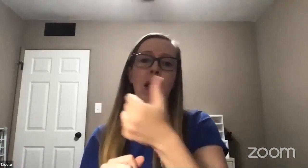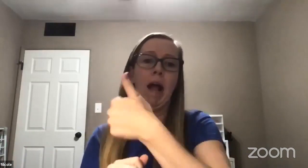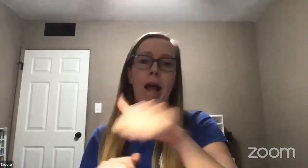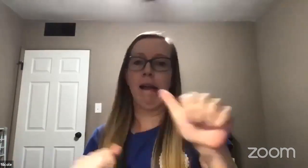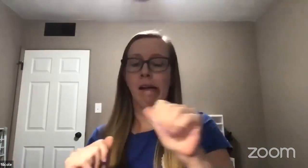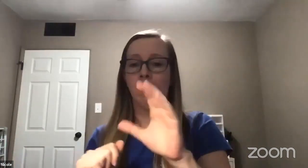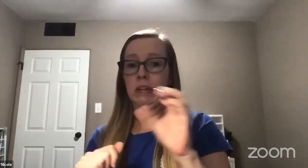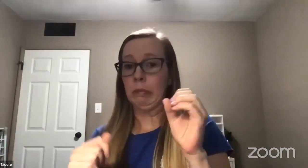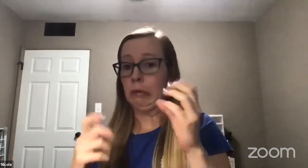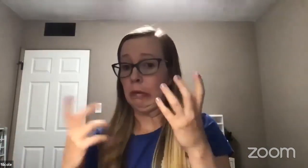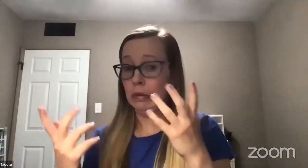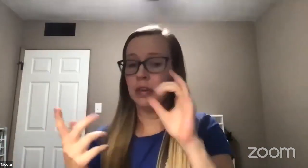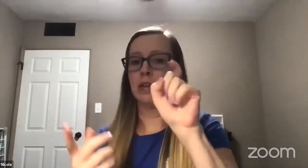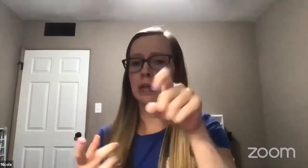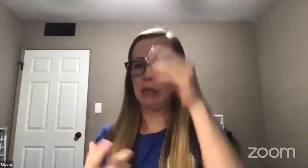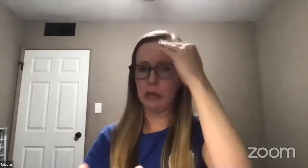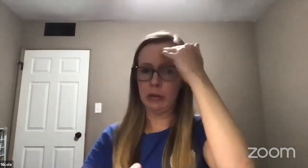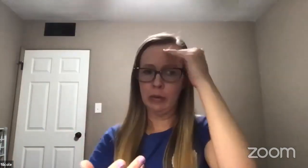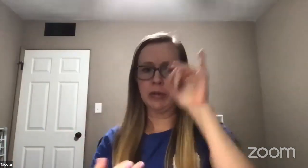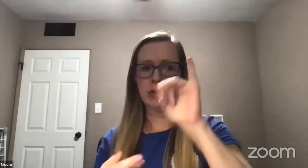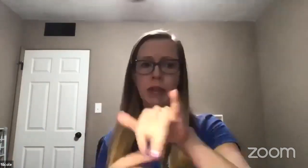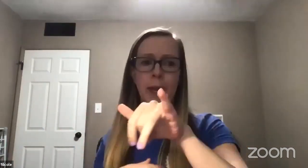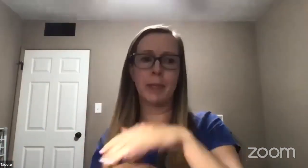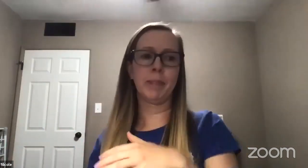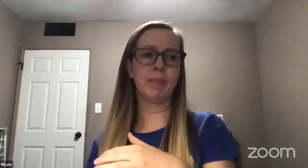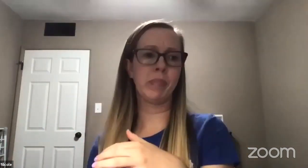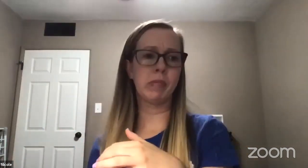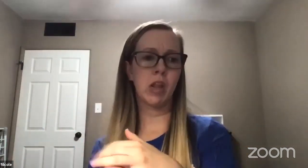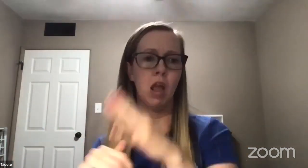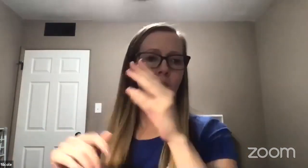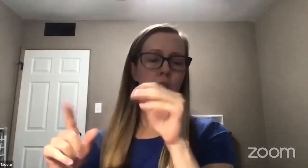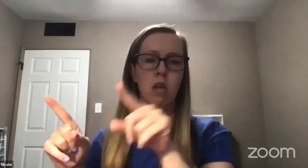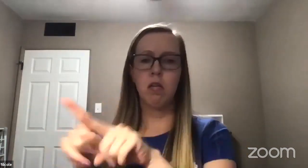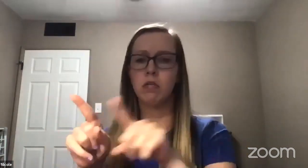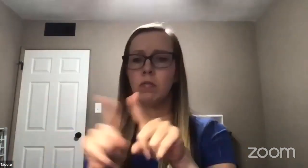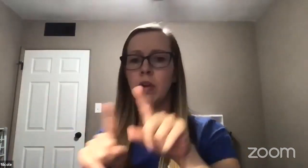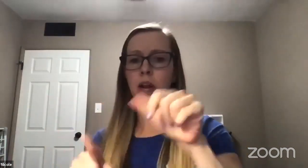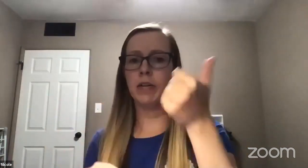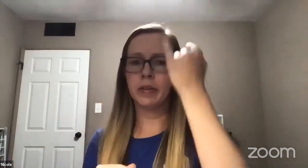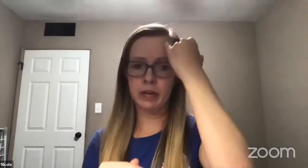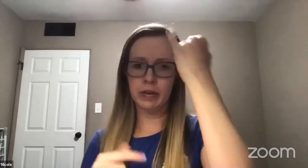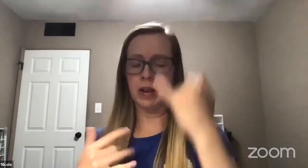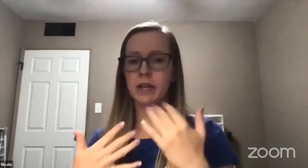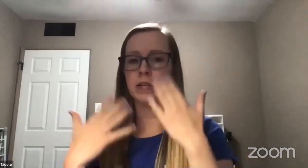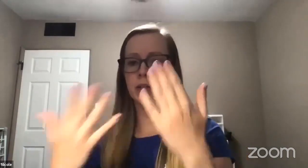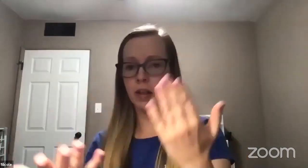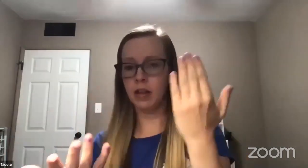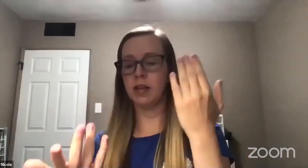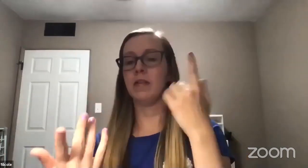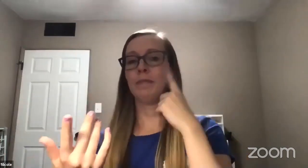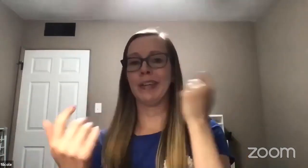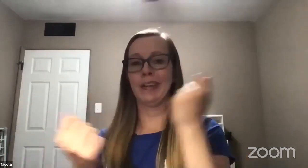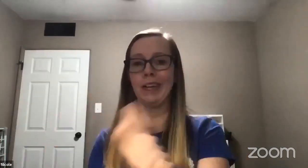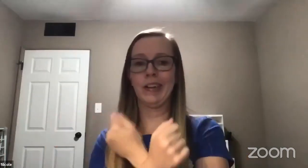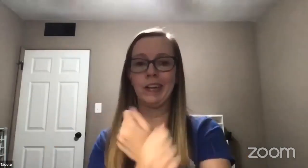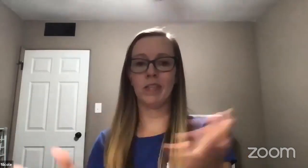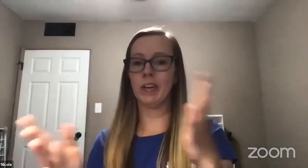that through Sorensen? Is that through any provider? How does that work? Another idea to